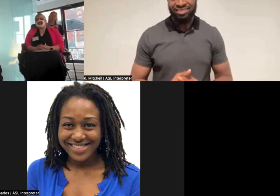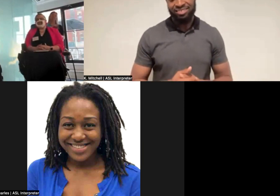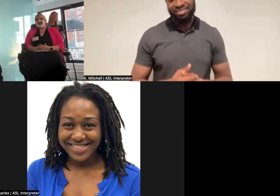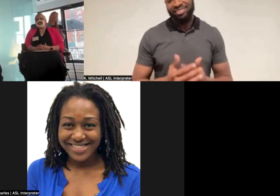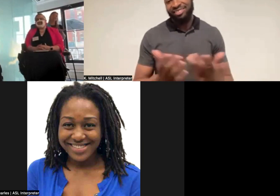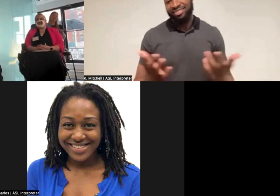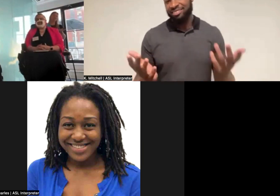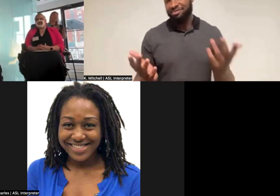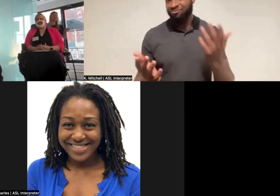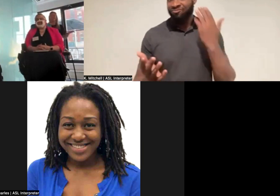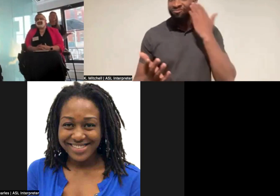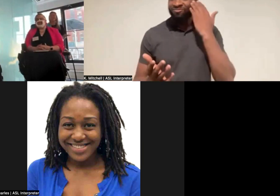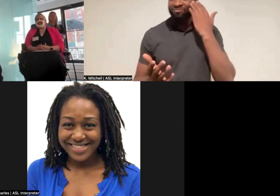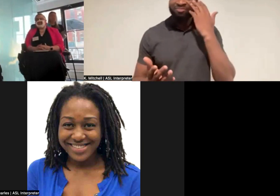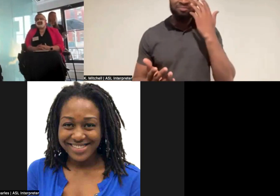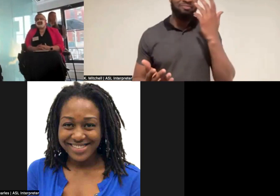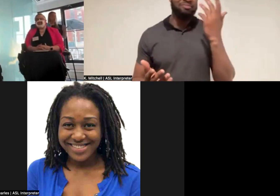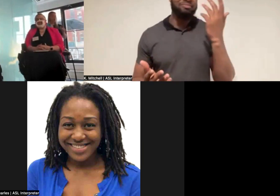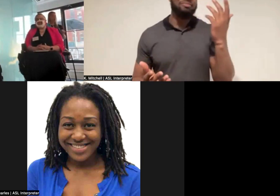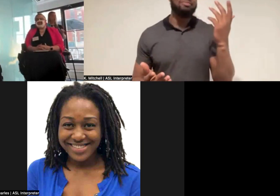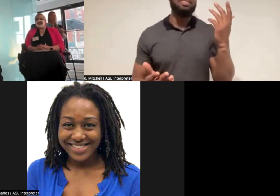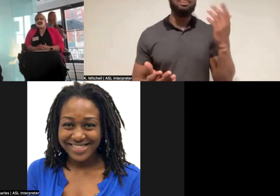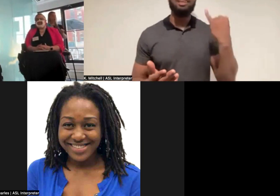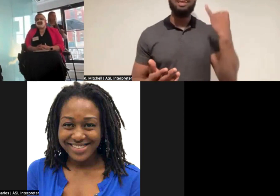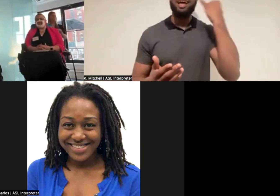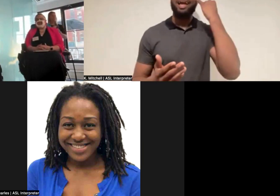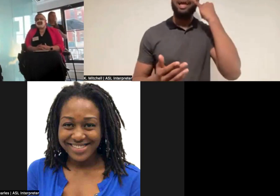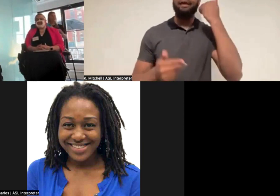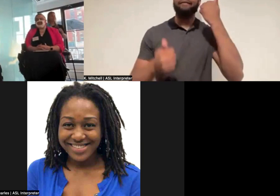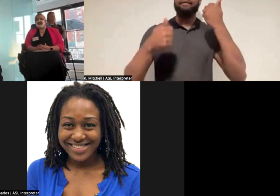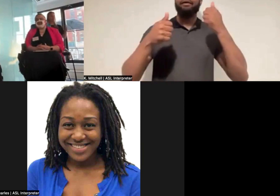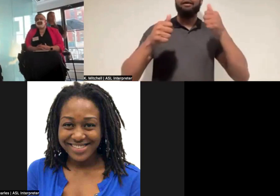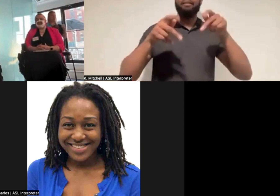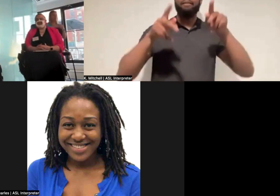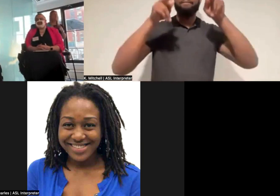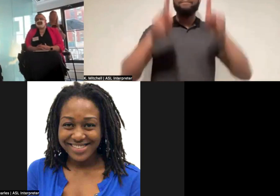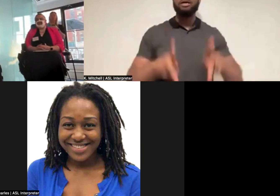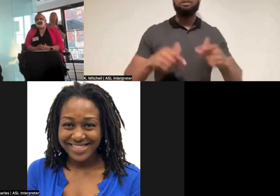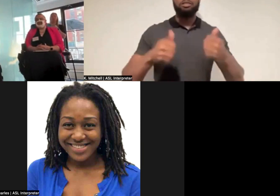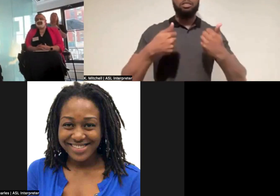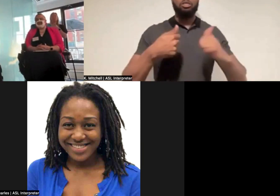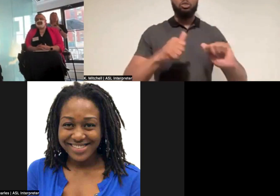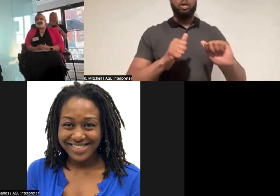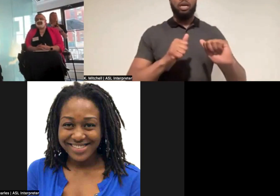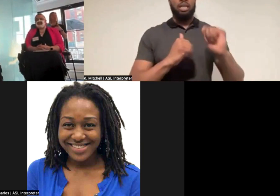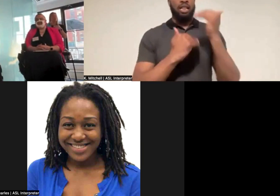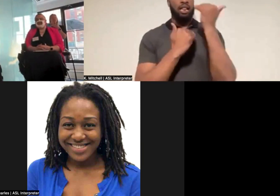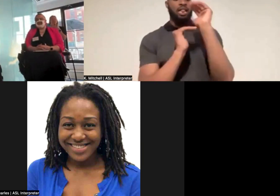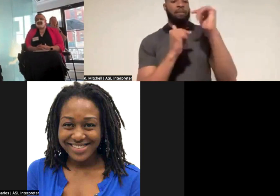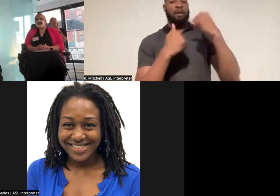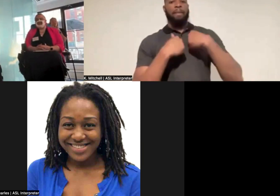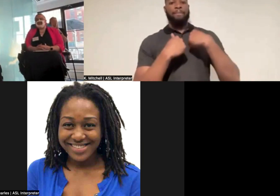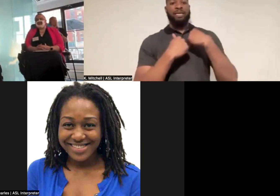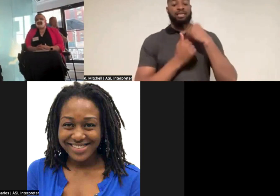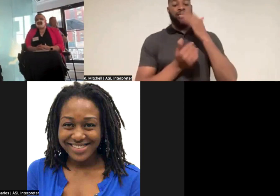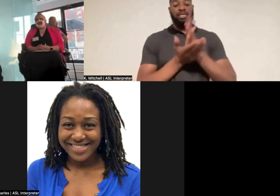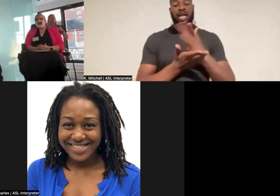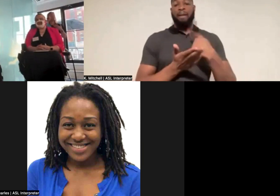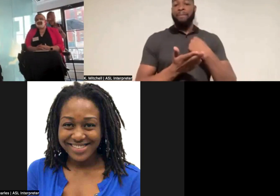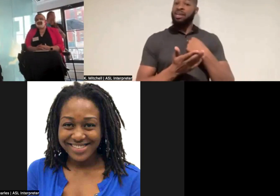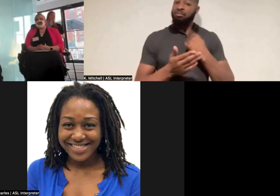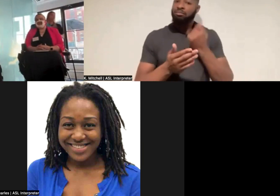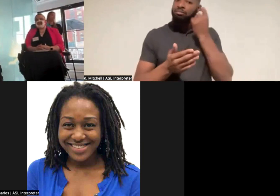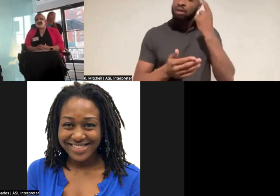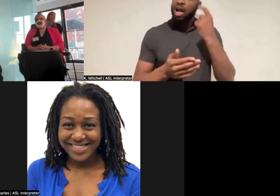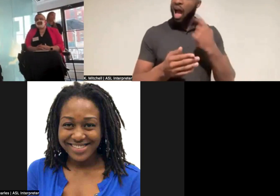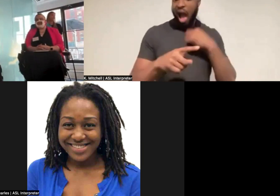if somebody tries to corner me, I'm not huddling, I'm, you know, like I said, I bite back, but I